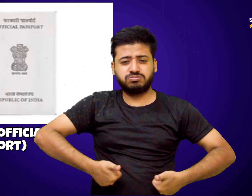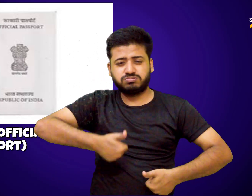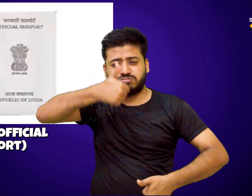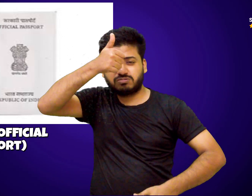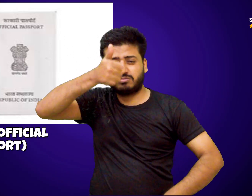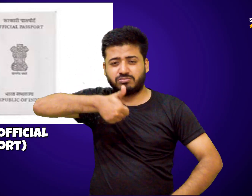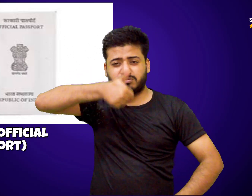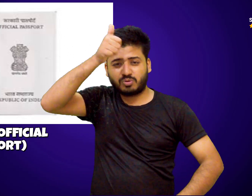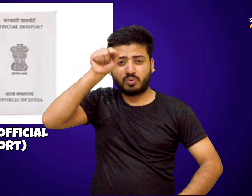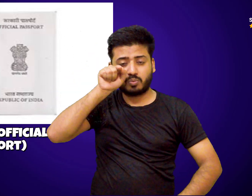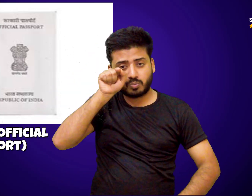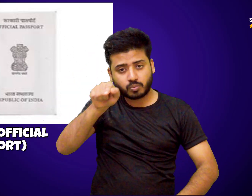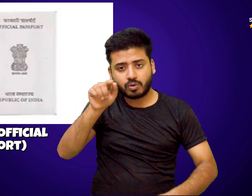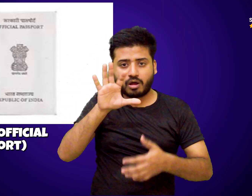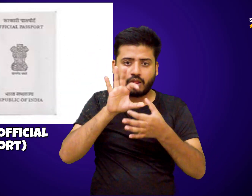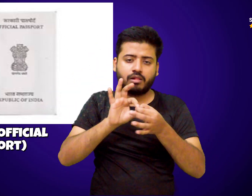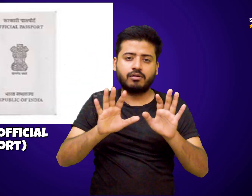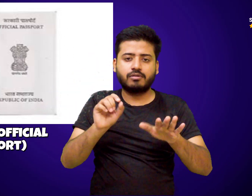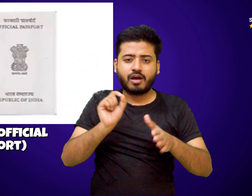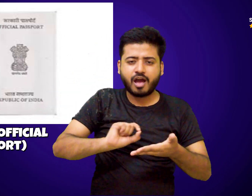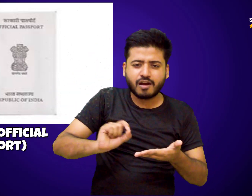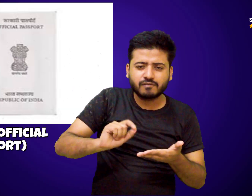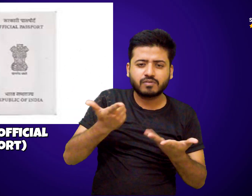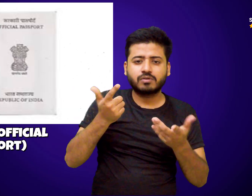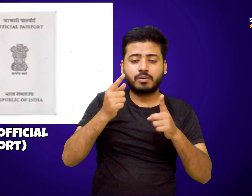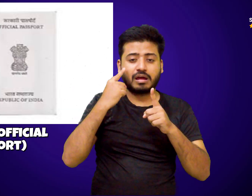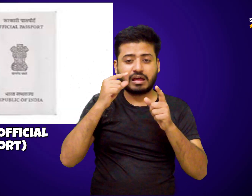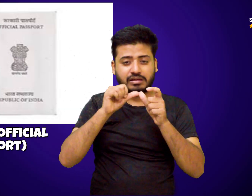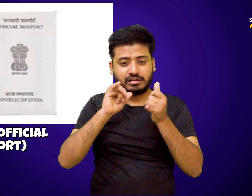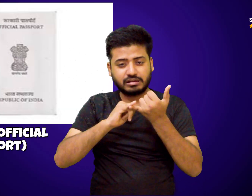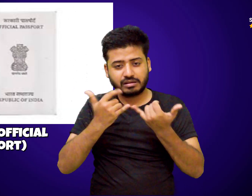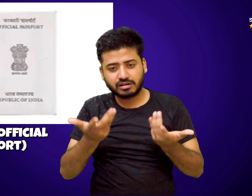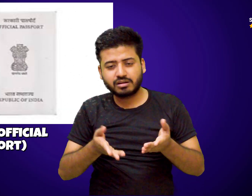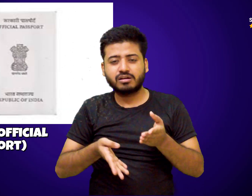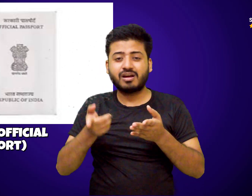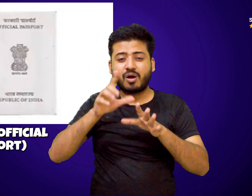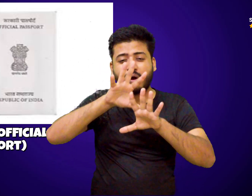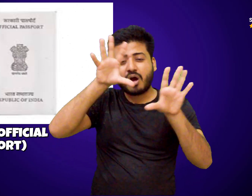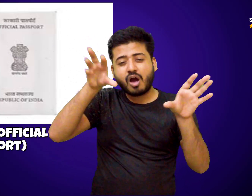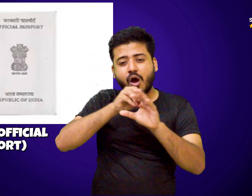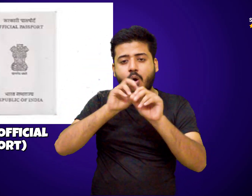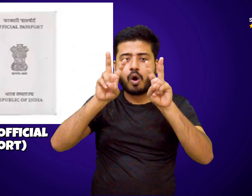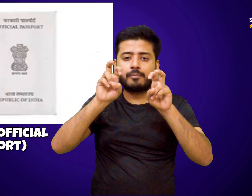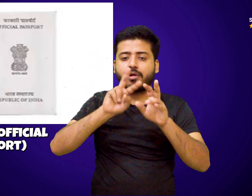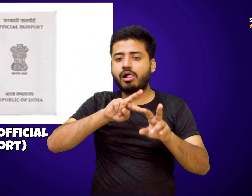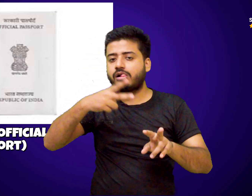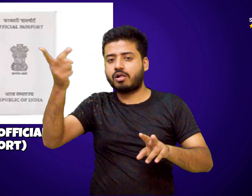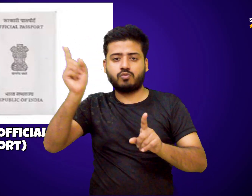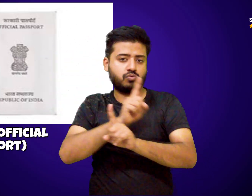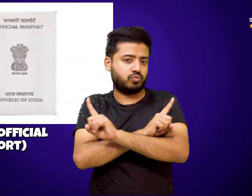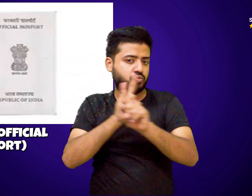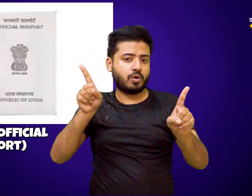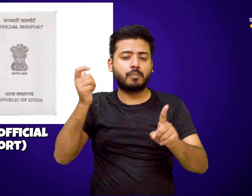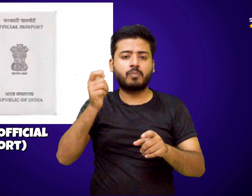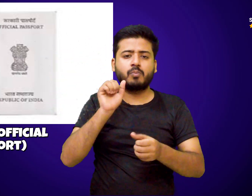common type of passport, held by the majority of the Indian population. The key features of an ordinary passport